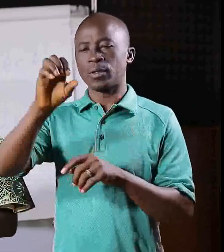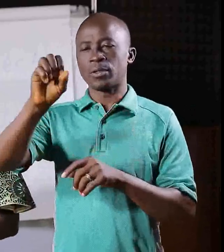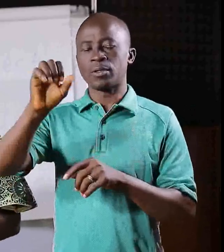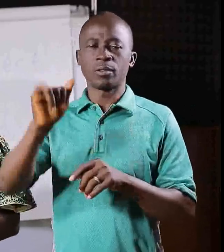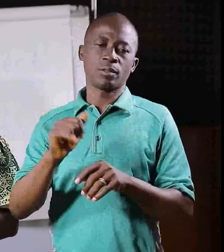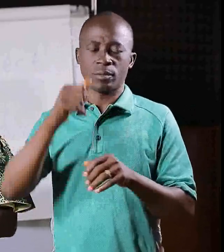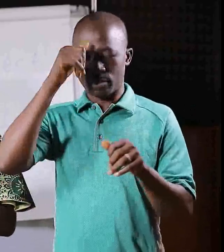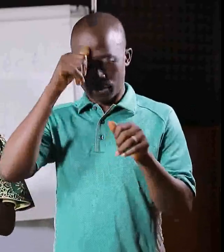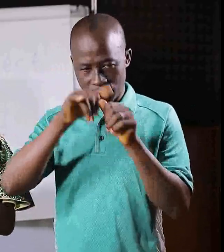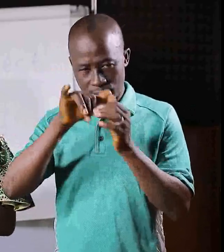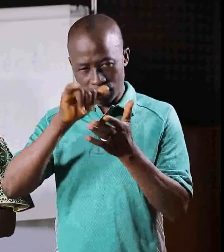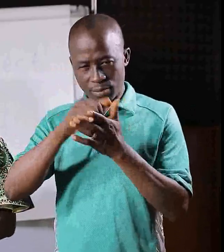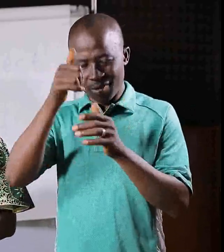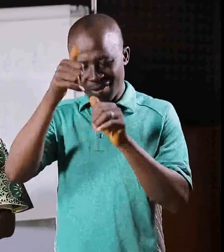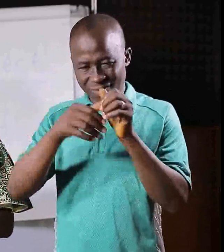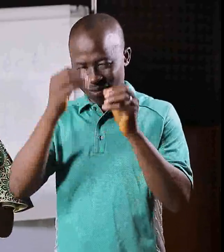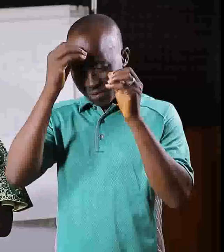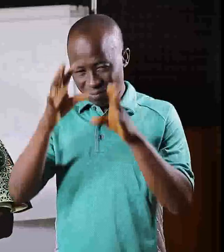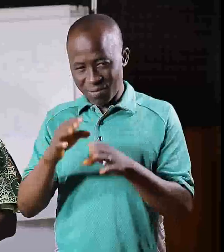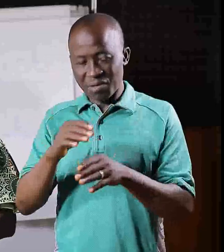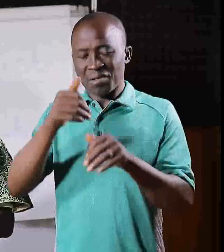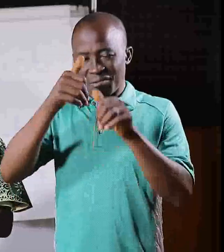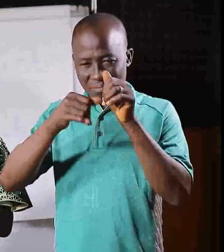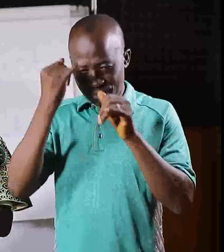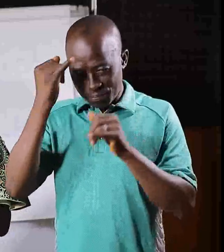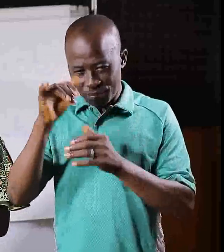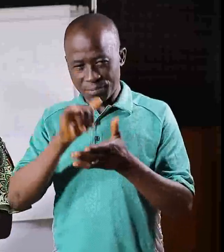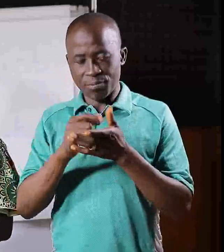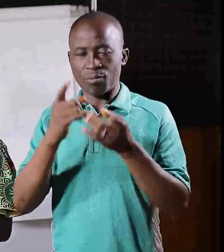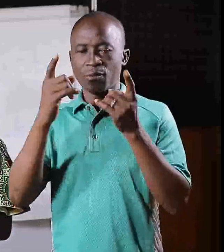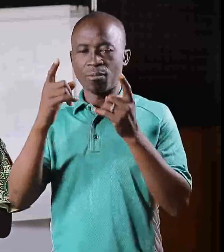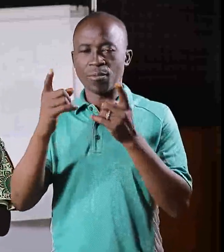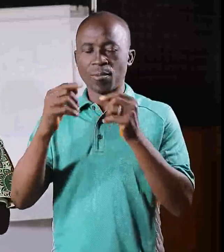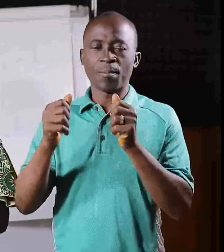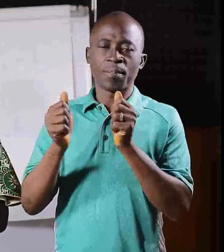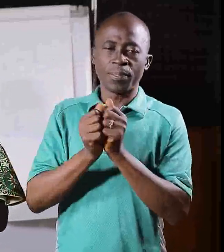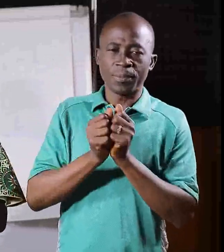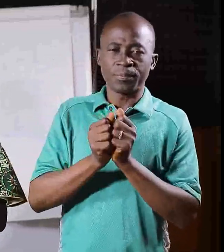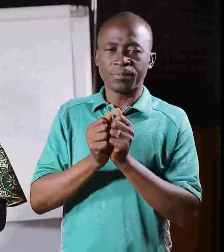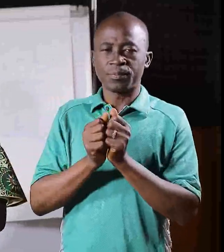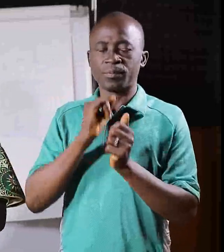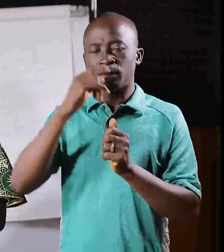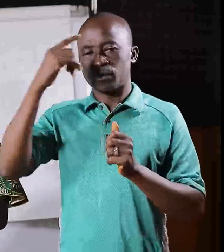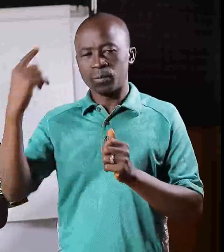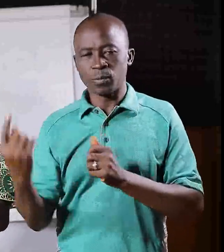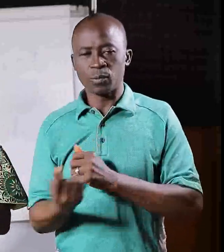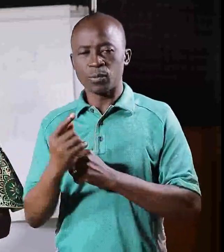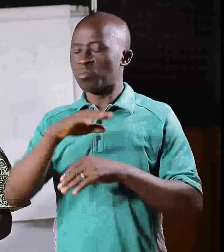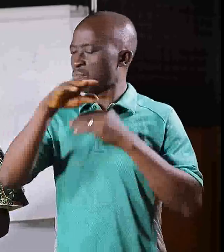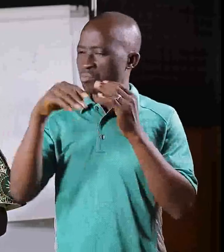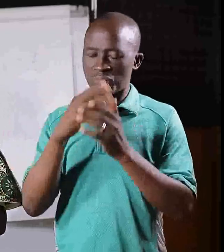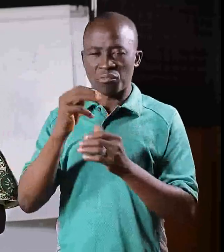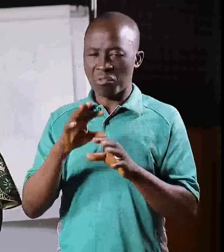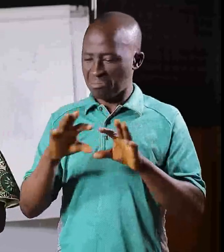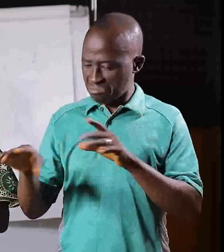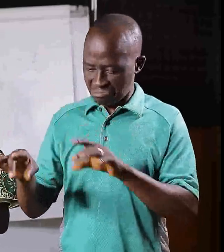always remember that every information, every idea that you come along with is always, all the ideas are in